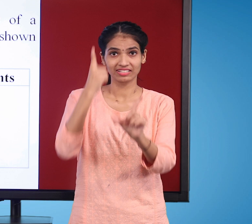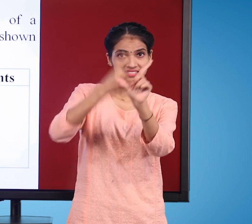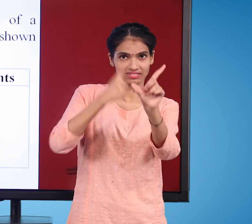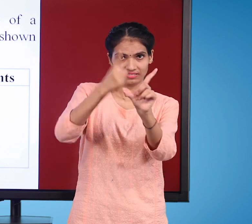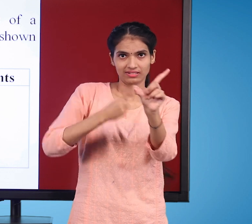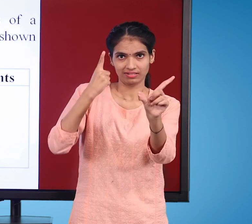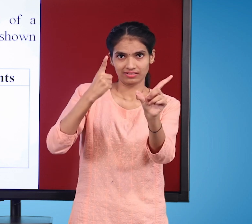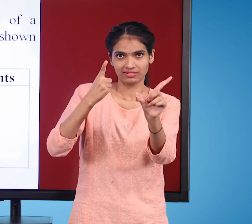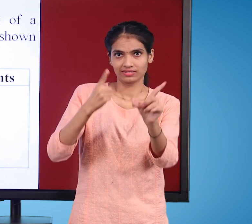Years.